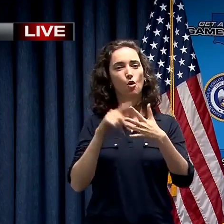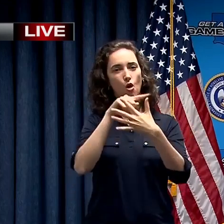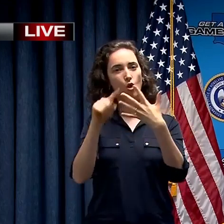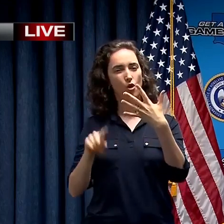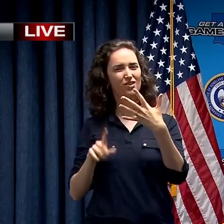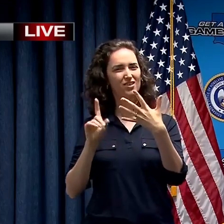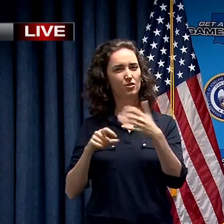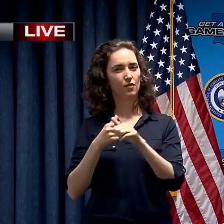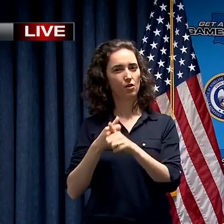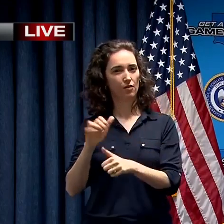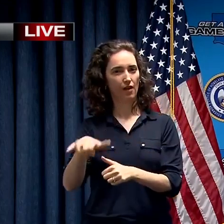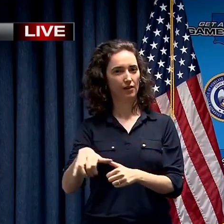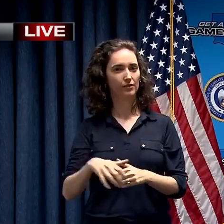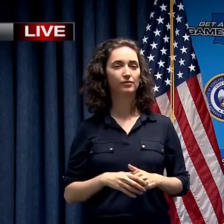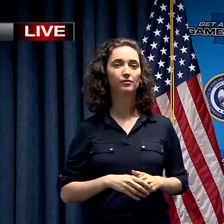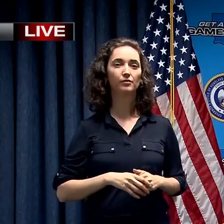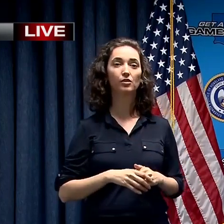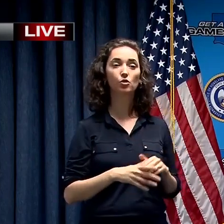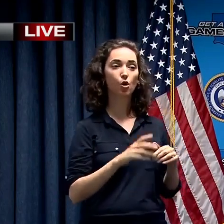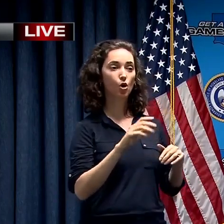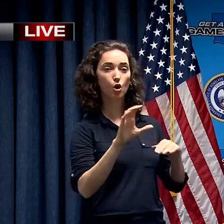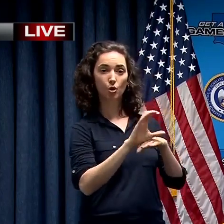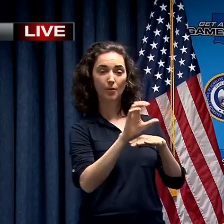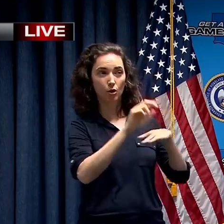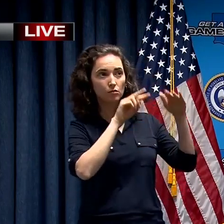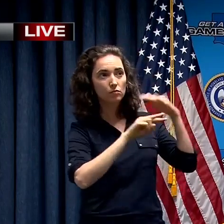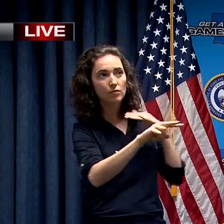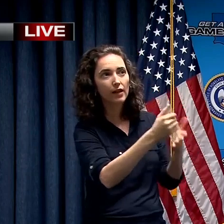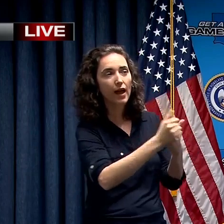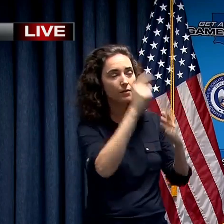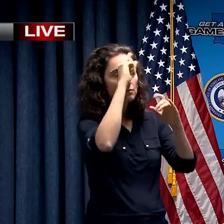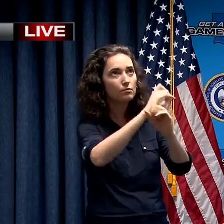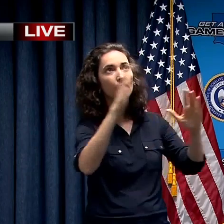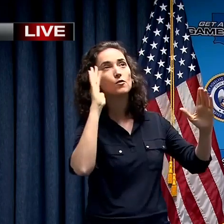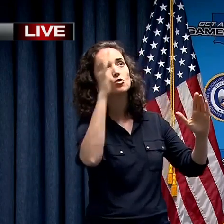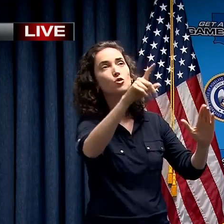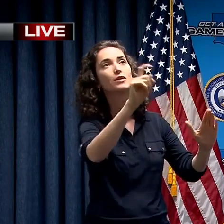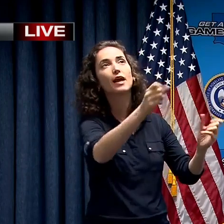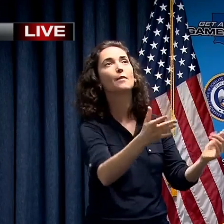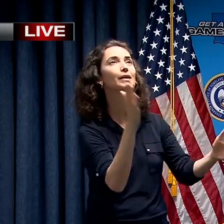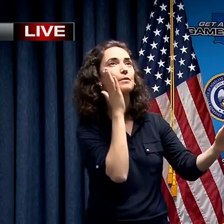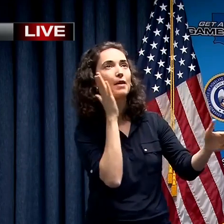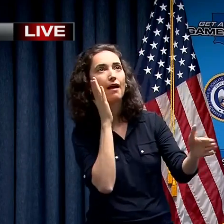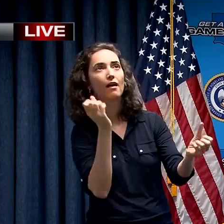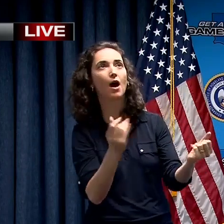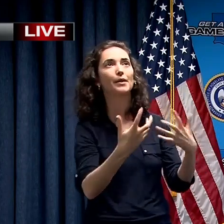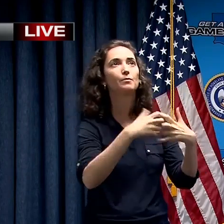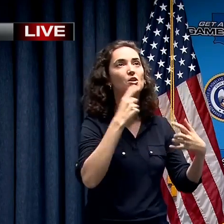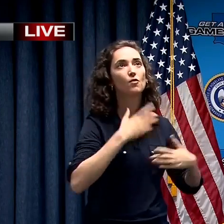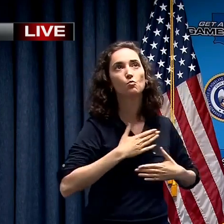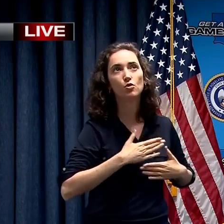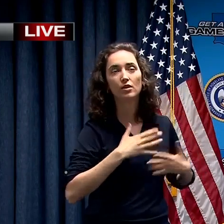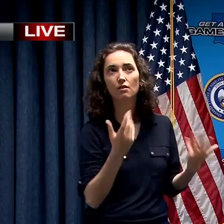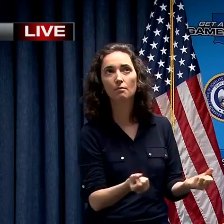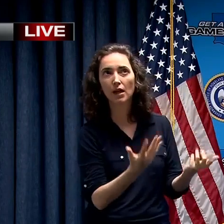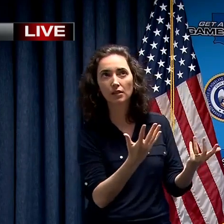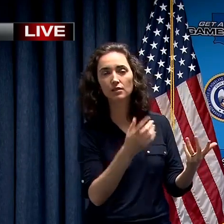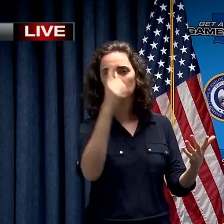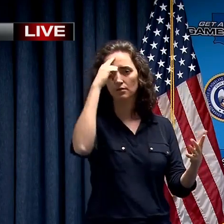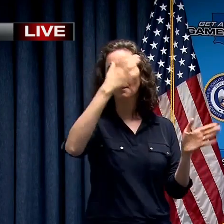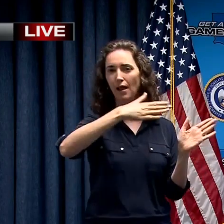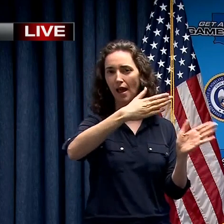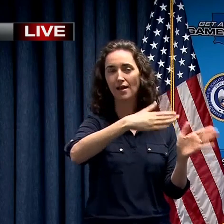what we can expect to need in terms of beds and ventilators, and when we might expect that we're going to